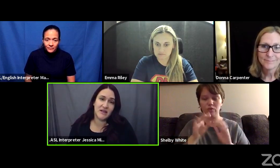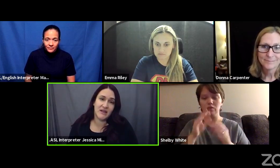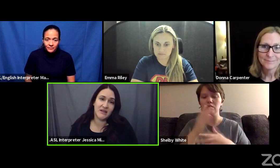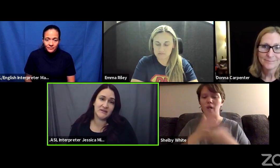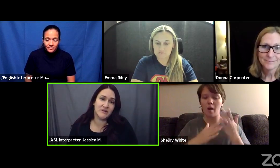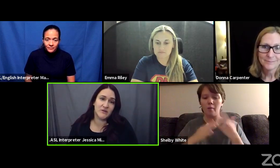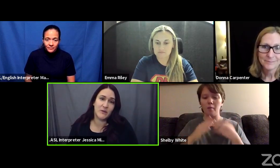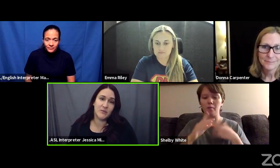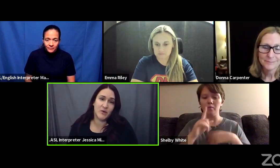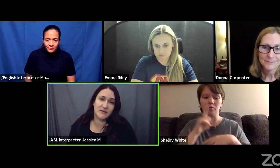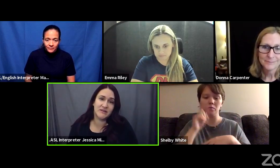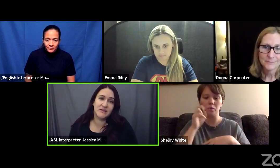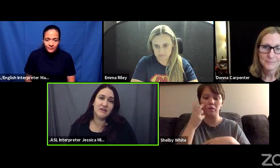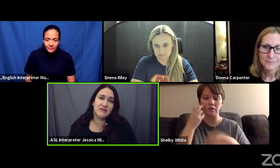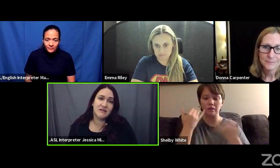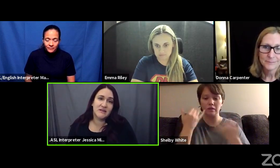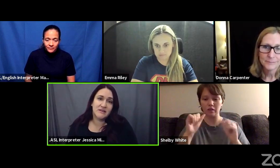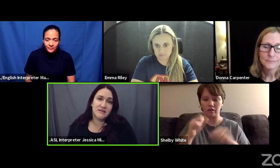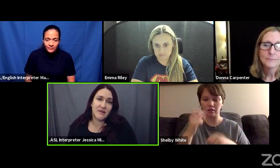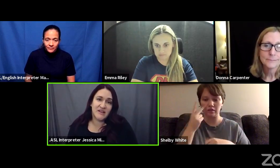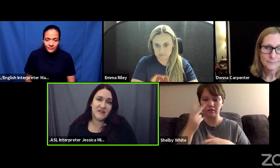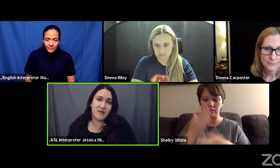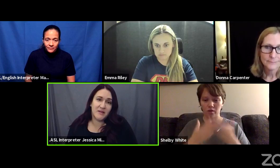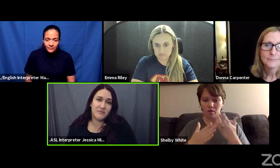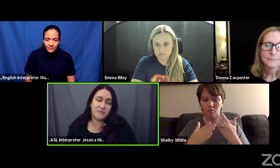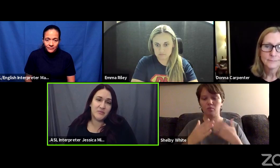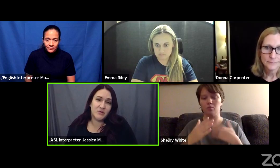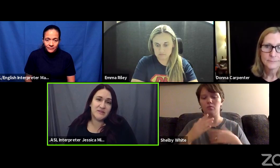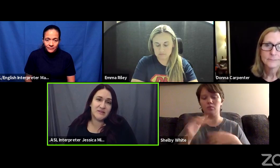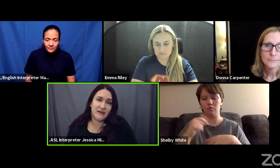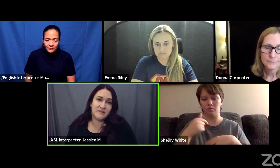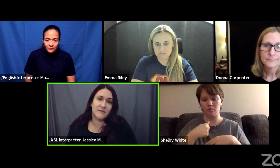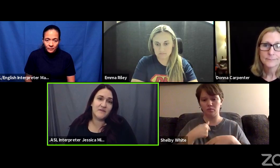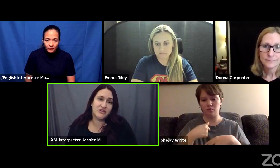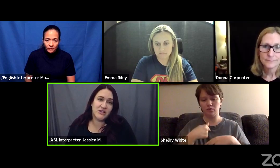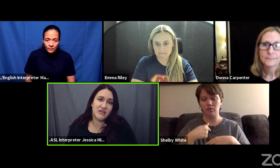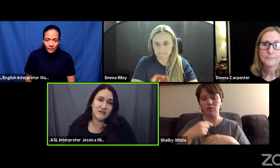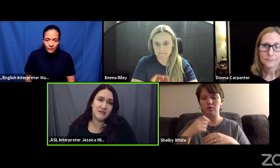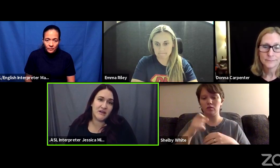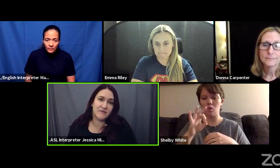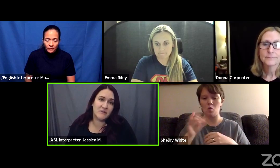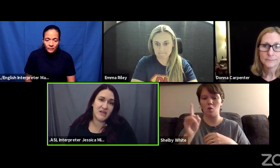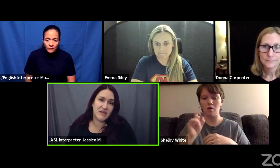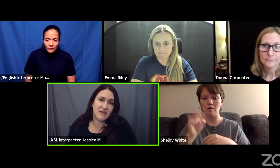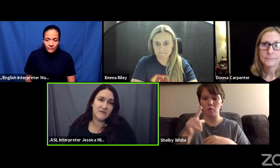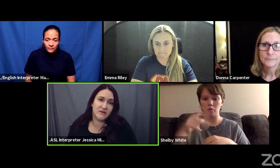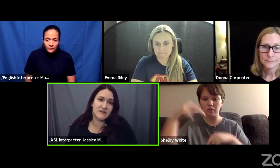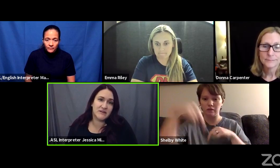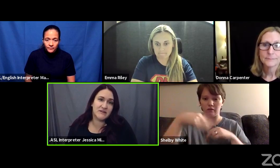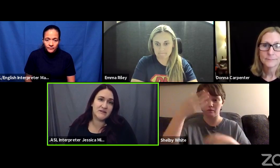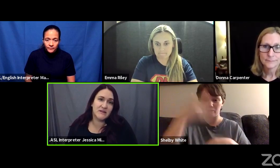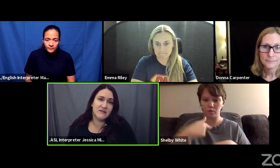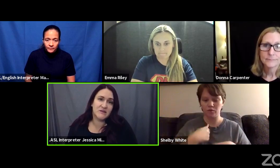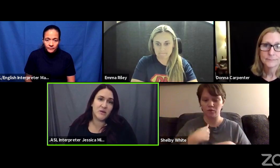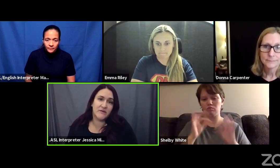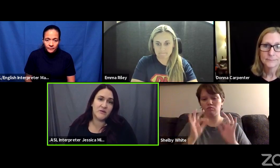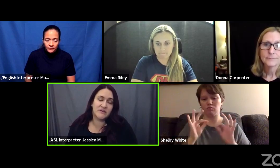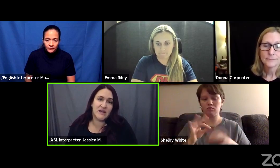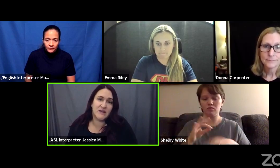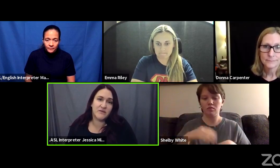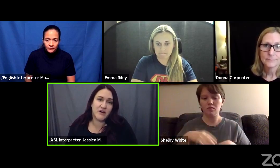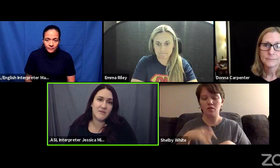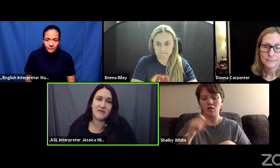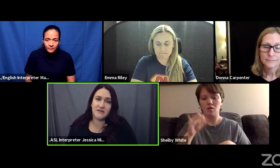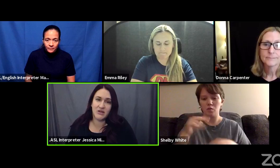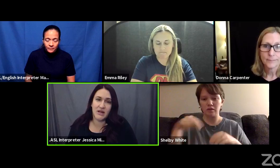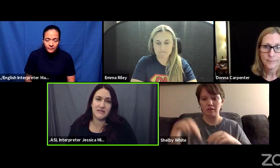stand is also important. Some deafblind people still have some vision, like for me, for instance. So where if you were